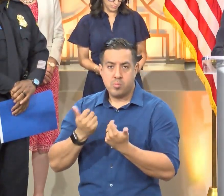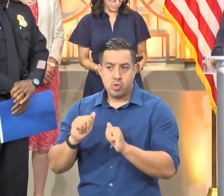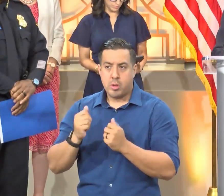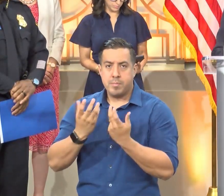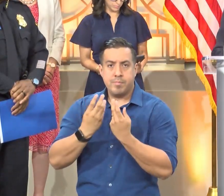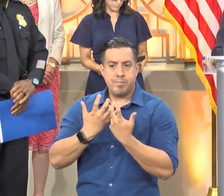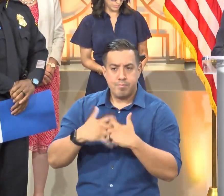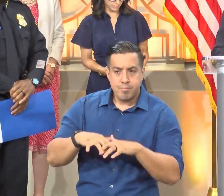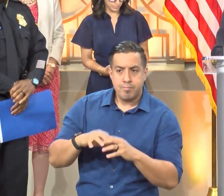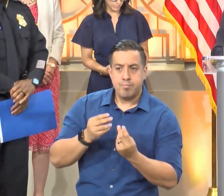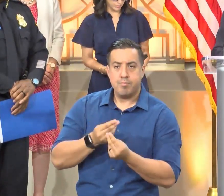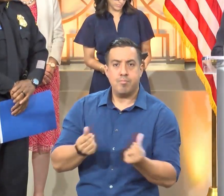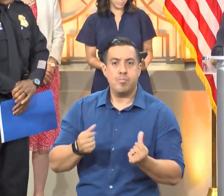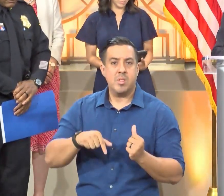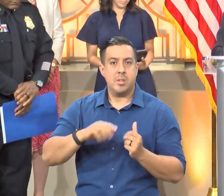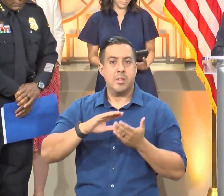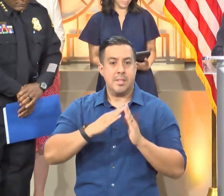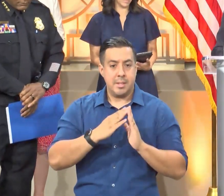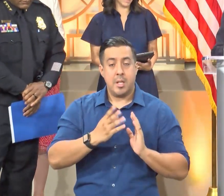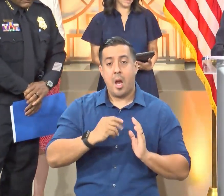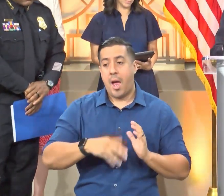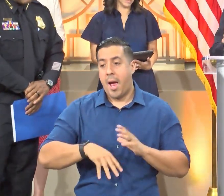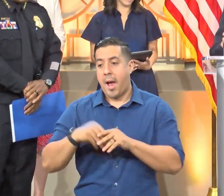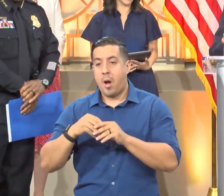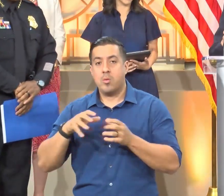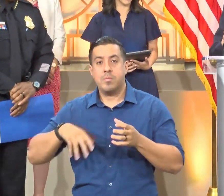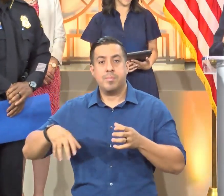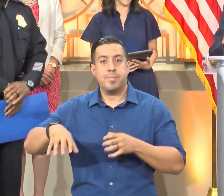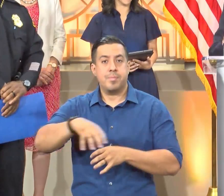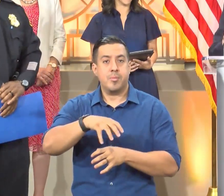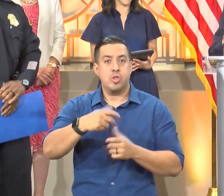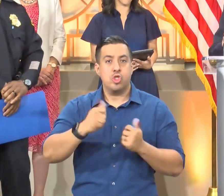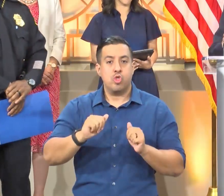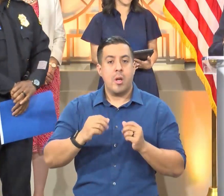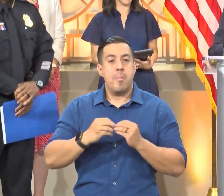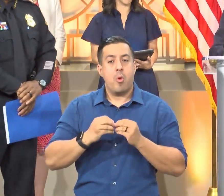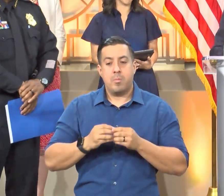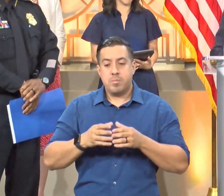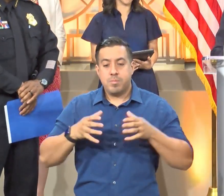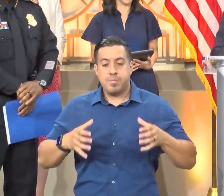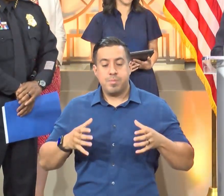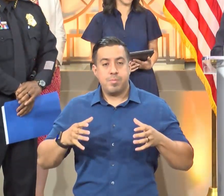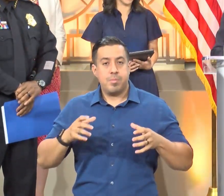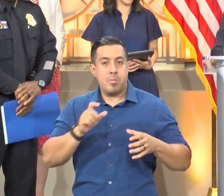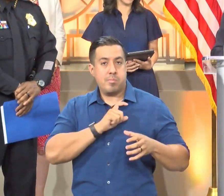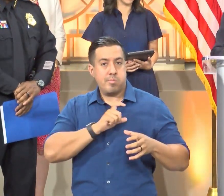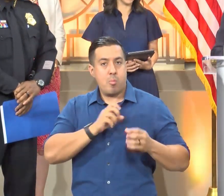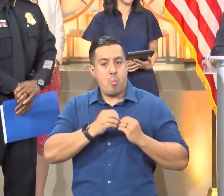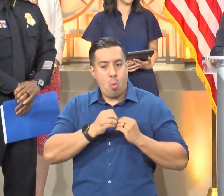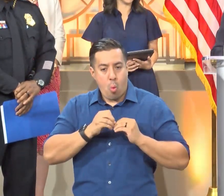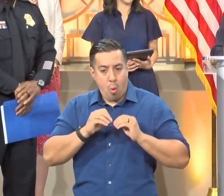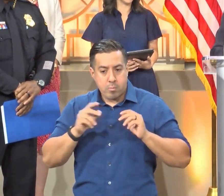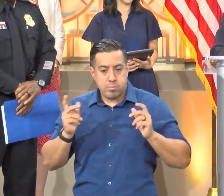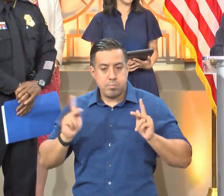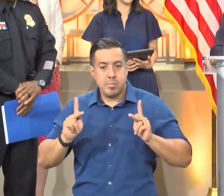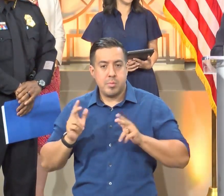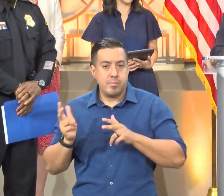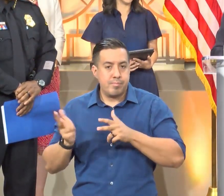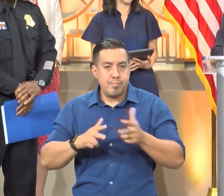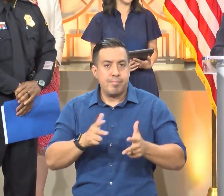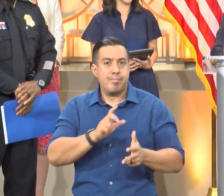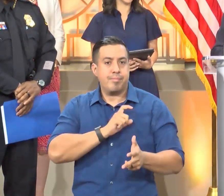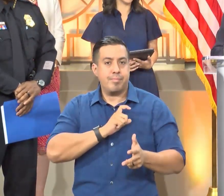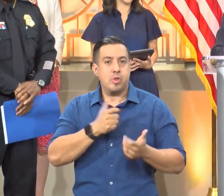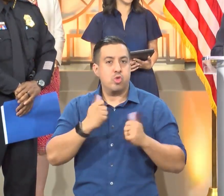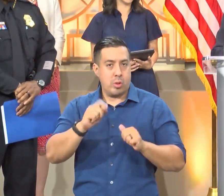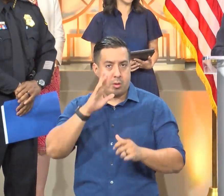this city, as well as outside of this city, to expand the law enforcement presence in this city. And I think you will recognize that